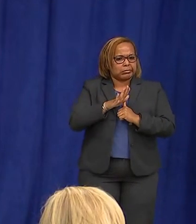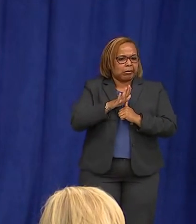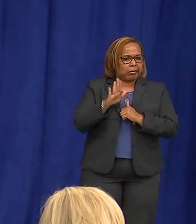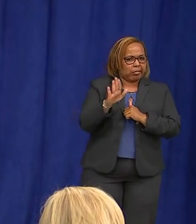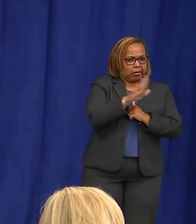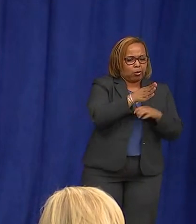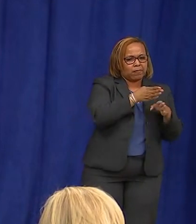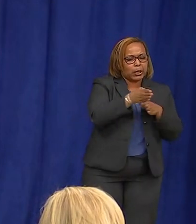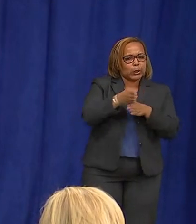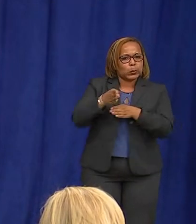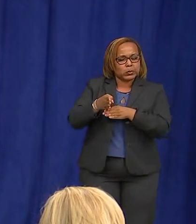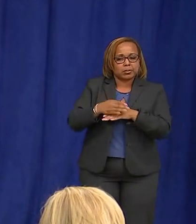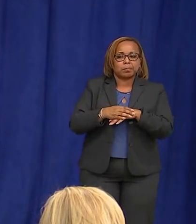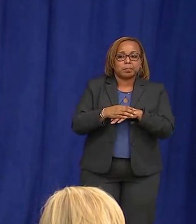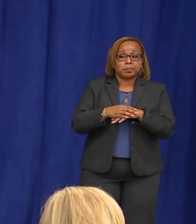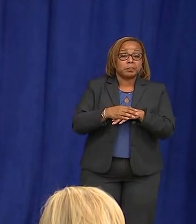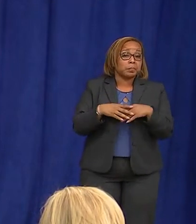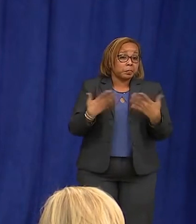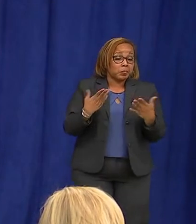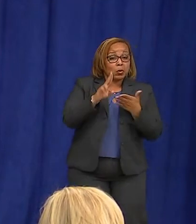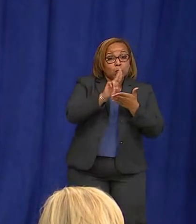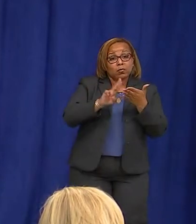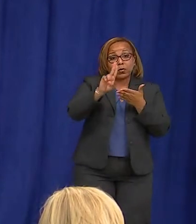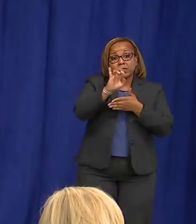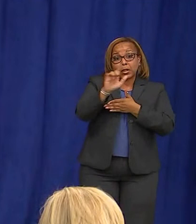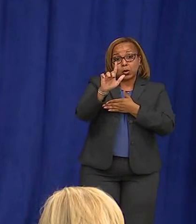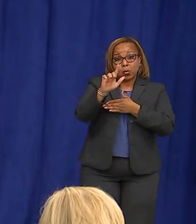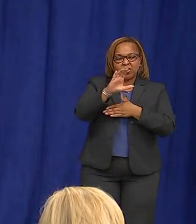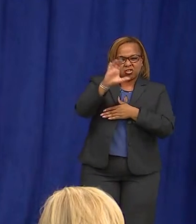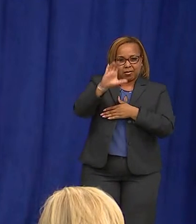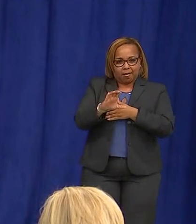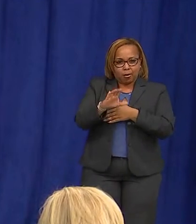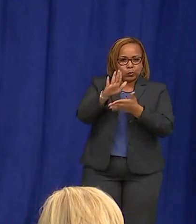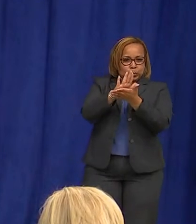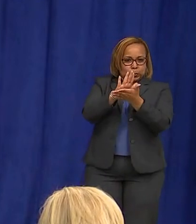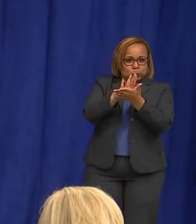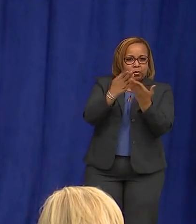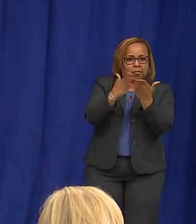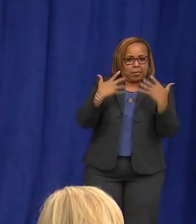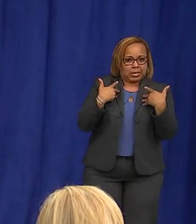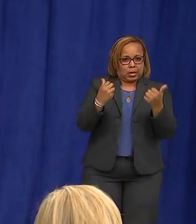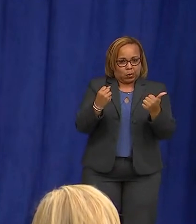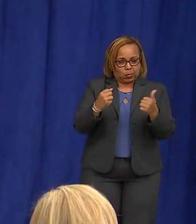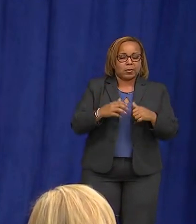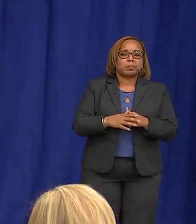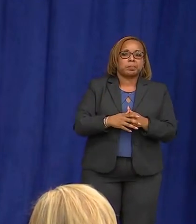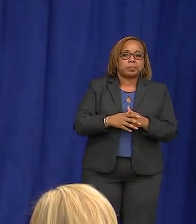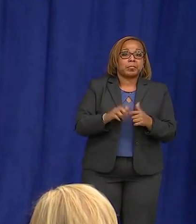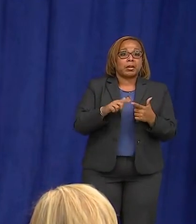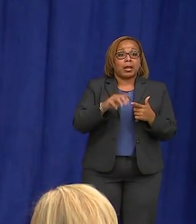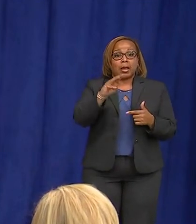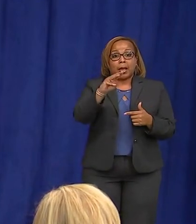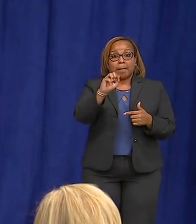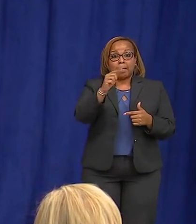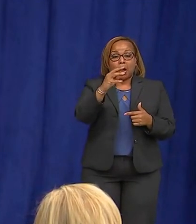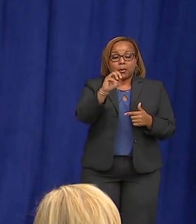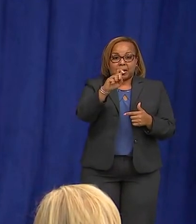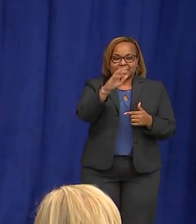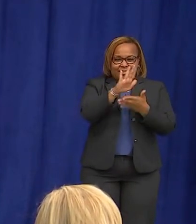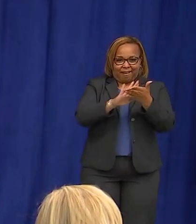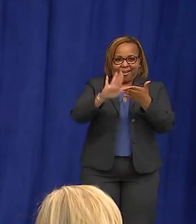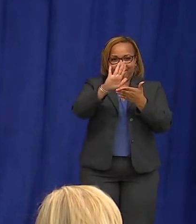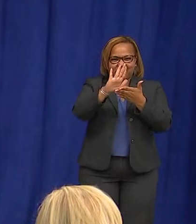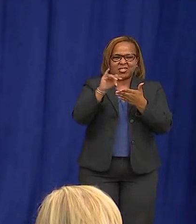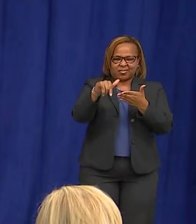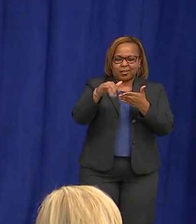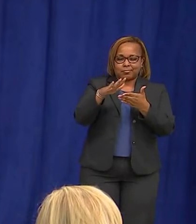their respective fields. They are the University of Illinois at Chicago School of Public Health, Malcolm X College, one of the city